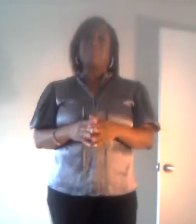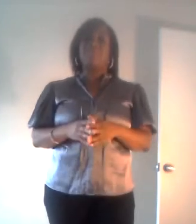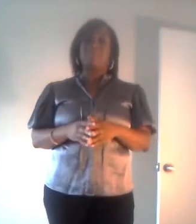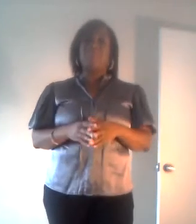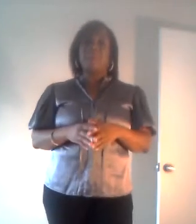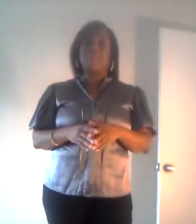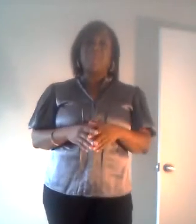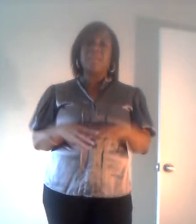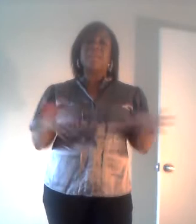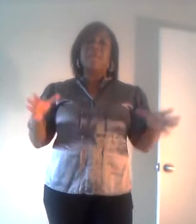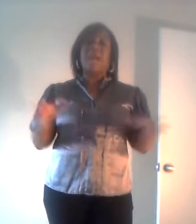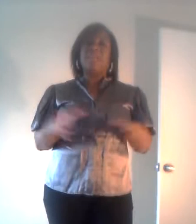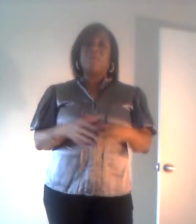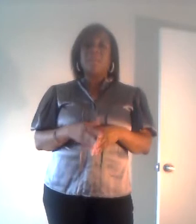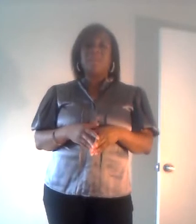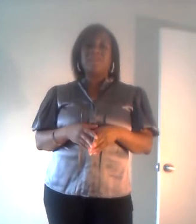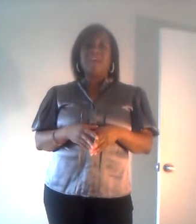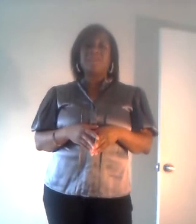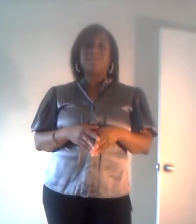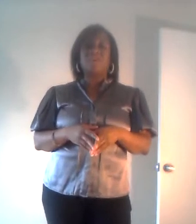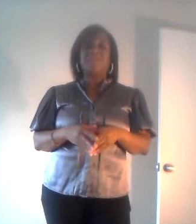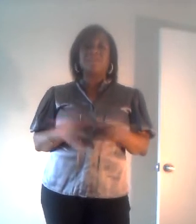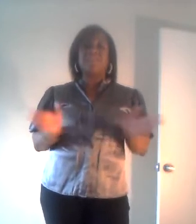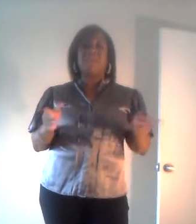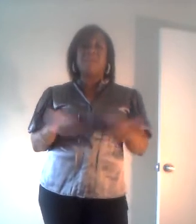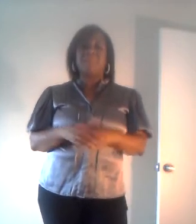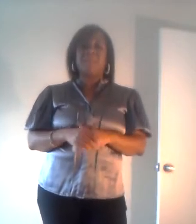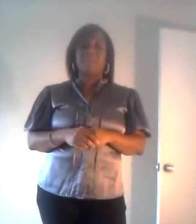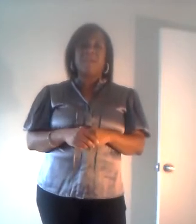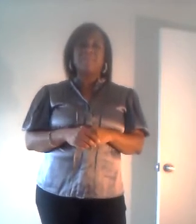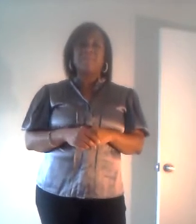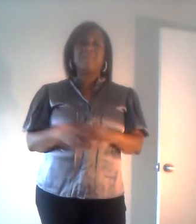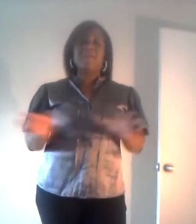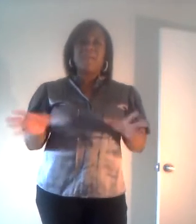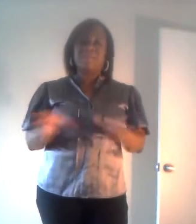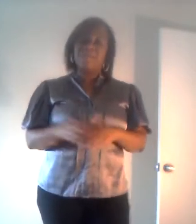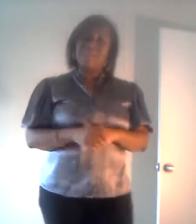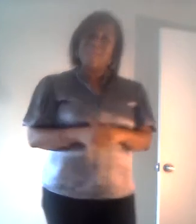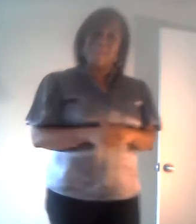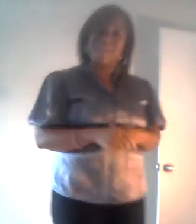much an update. I'm on my way to the doctor's office, and I will update you guys later. Have a great day.